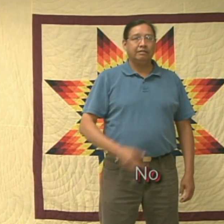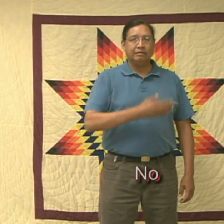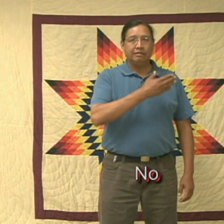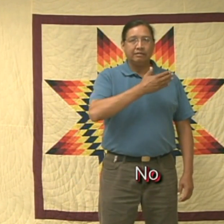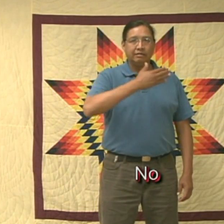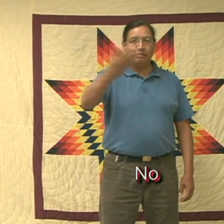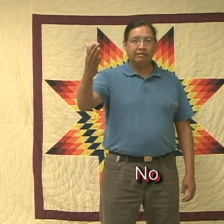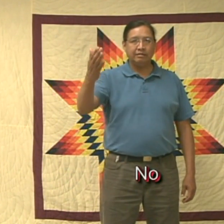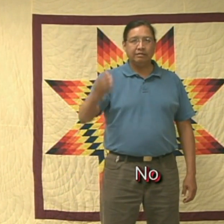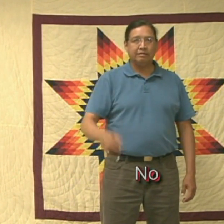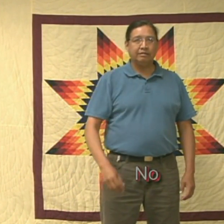Hiya.